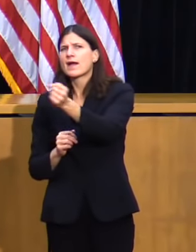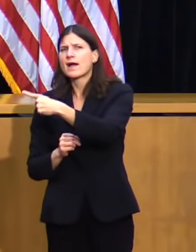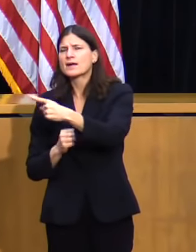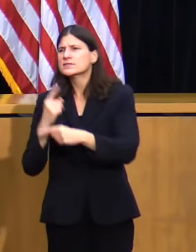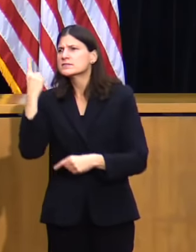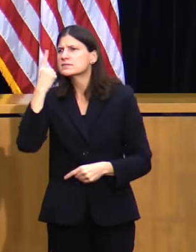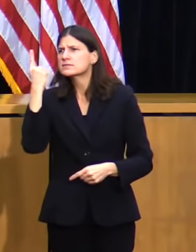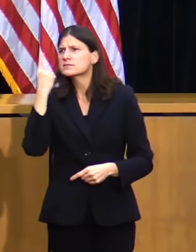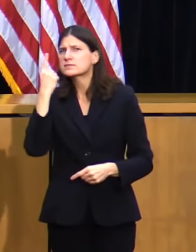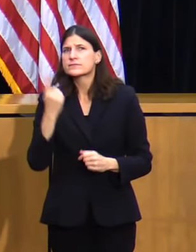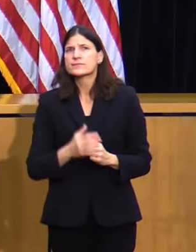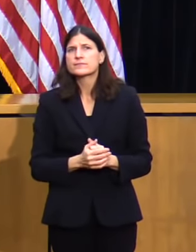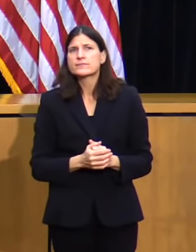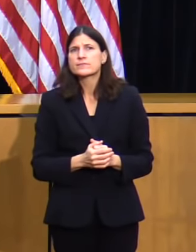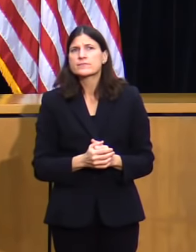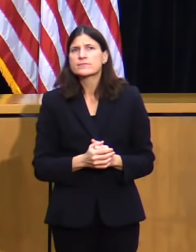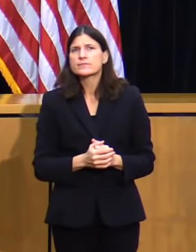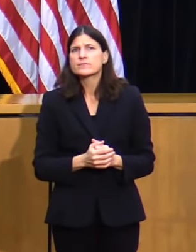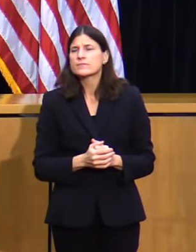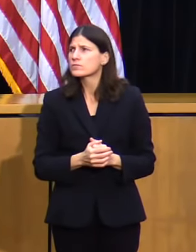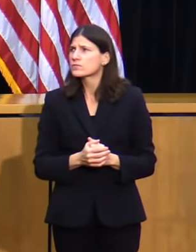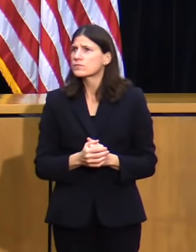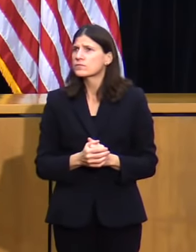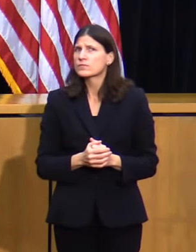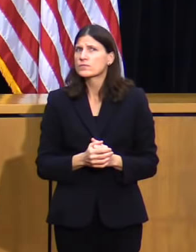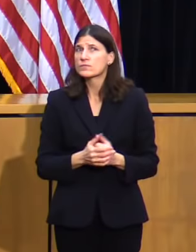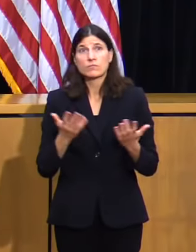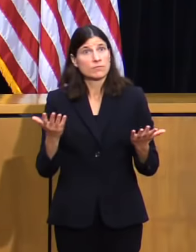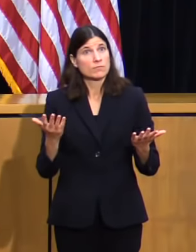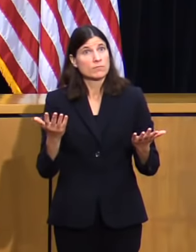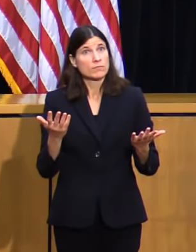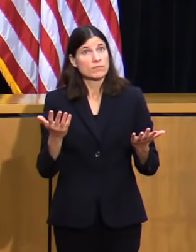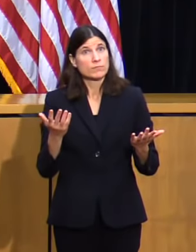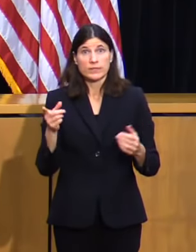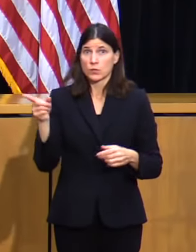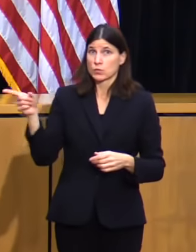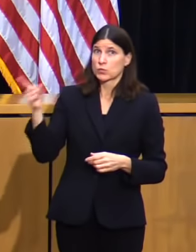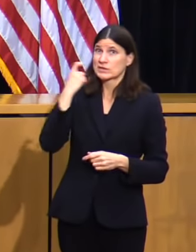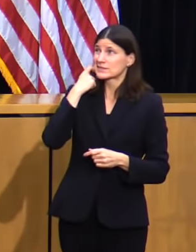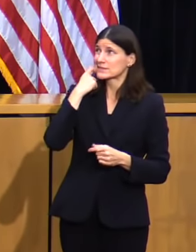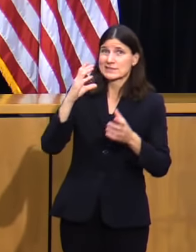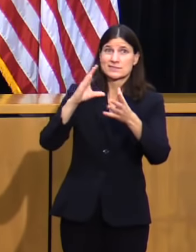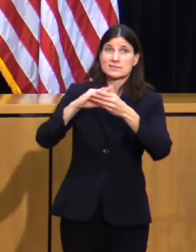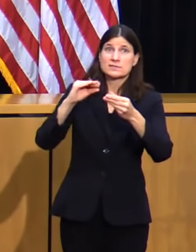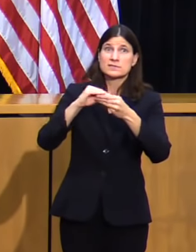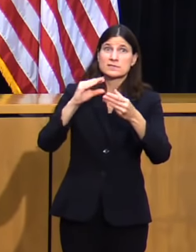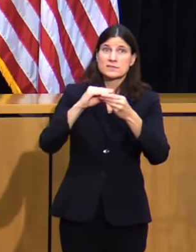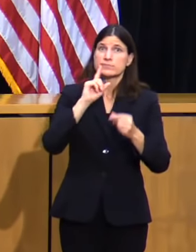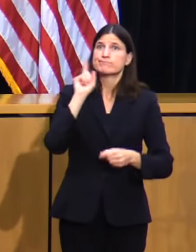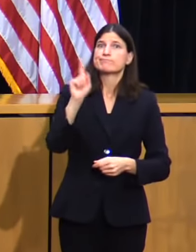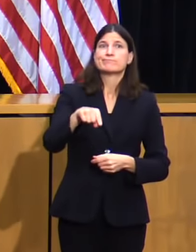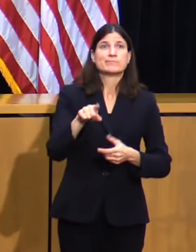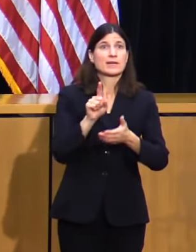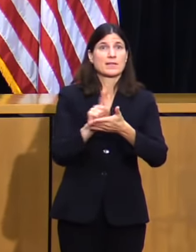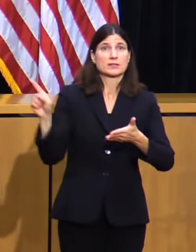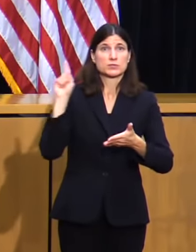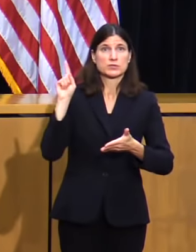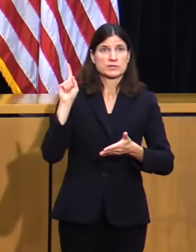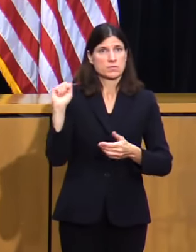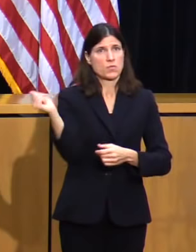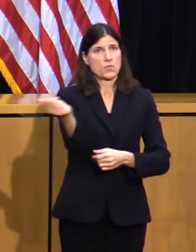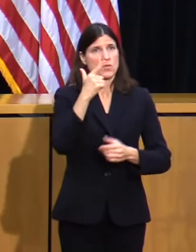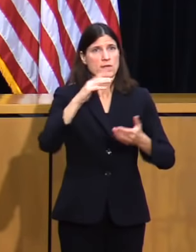We're about a week into the new wearing masks in public and stuff like that. Do you guys have any estimates on what that could reduce